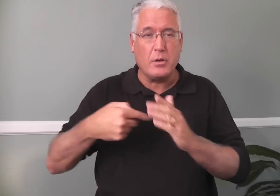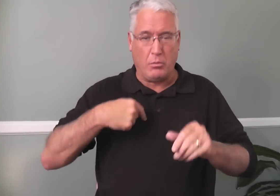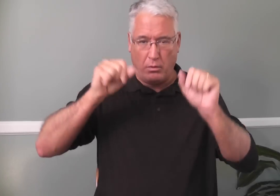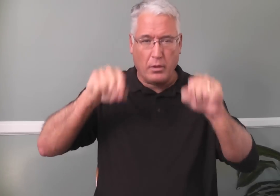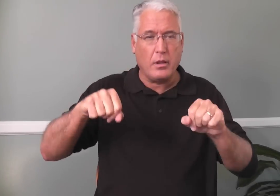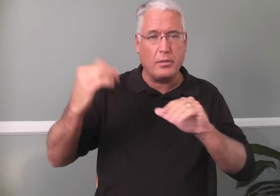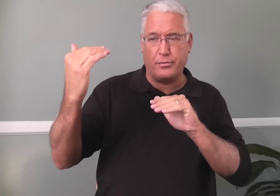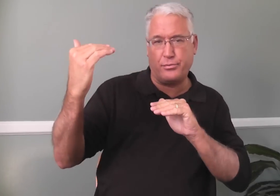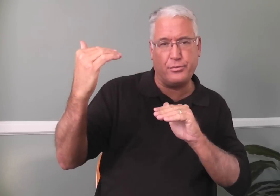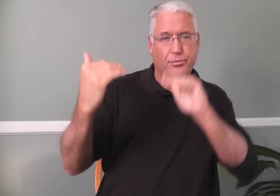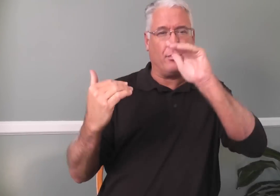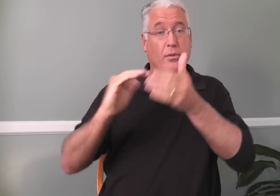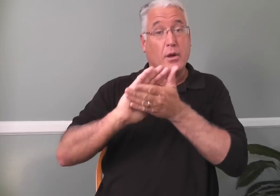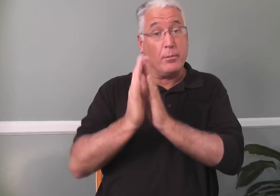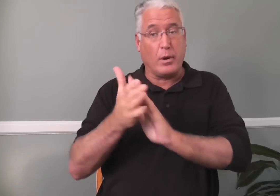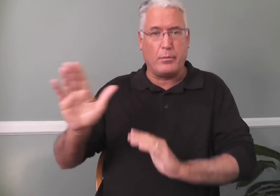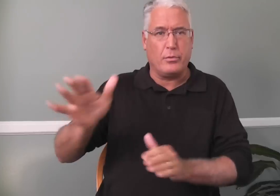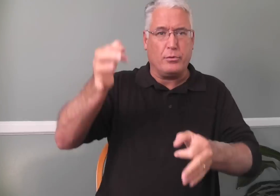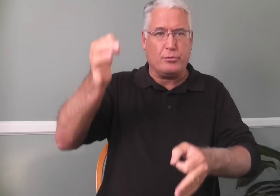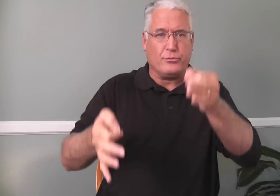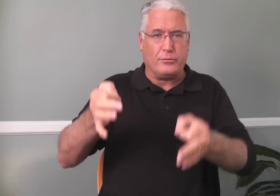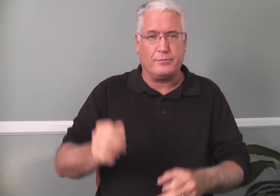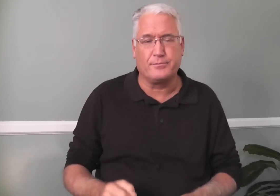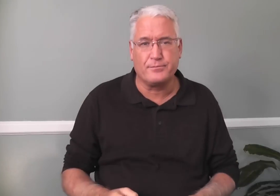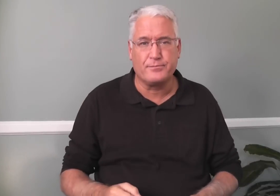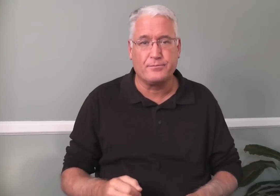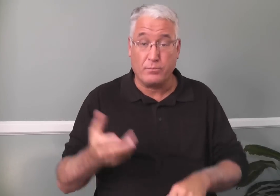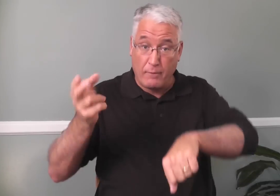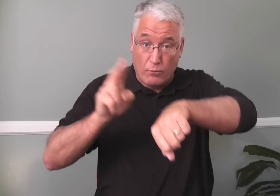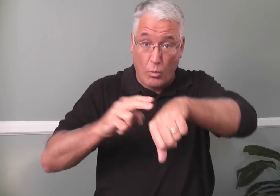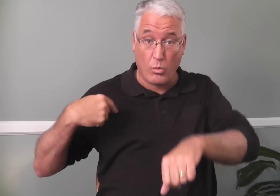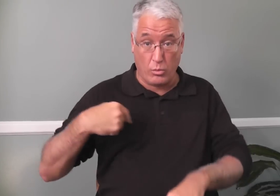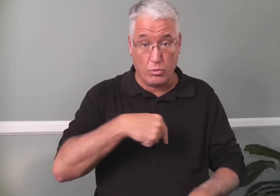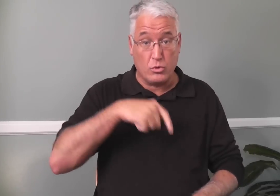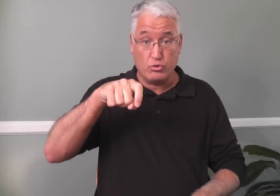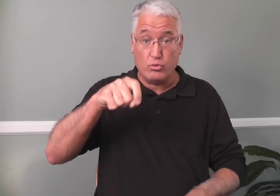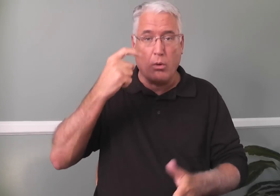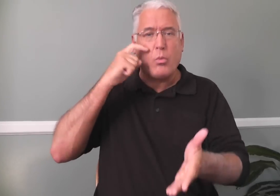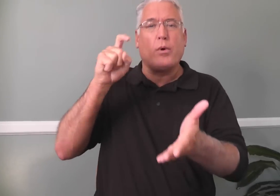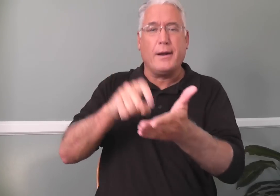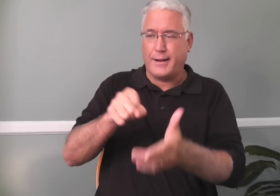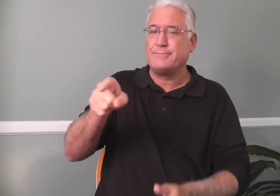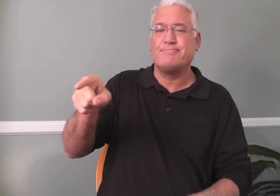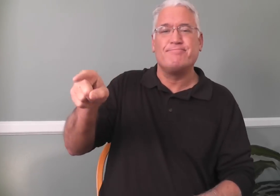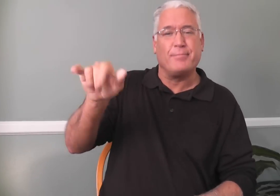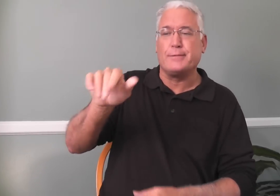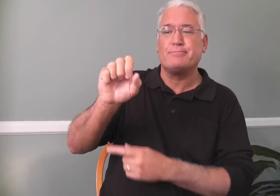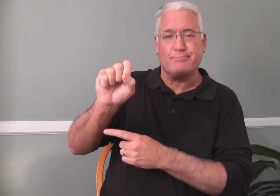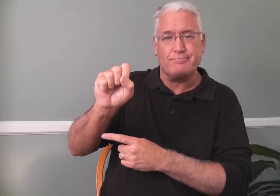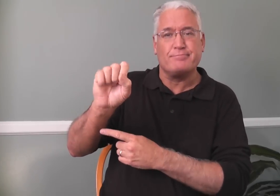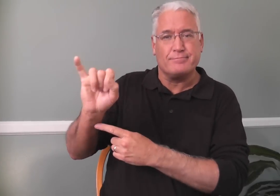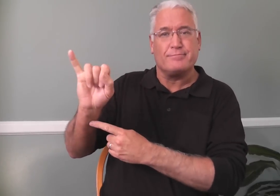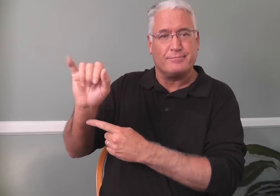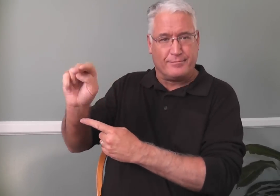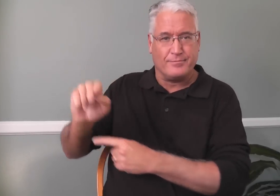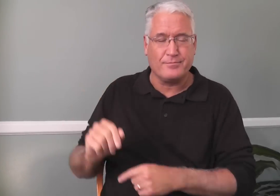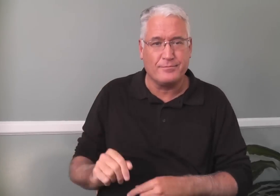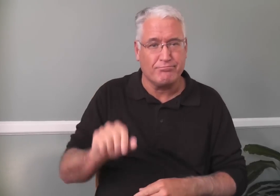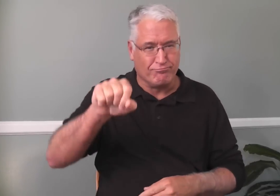their sin does not mean that we are in a position to judge them. Of course, we should recognize sin.